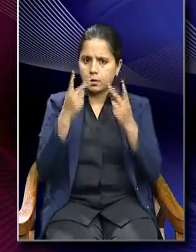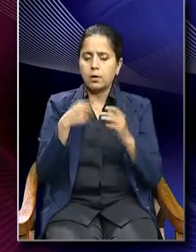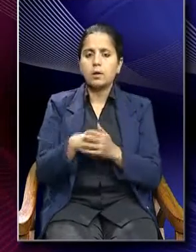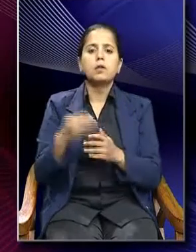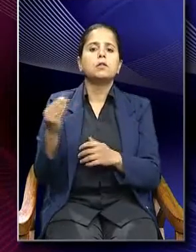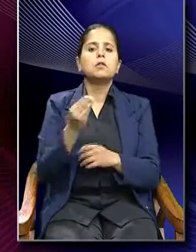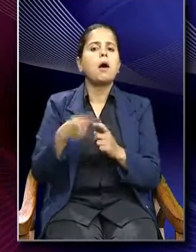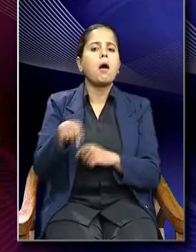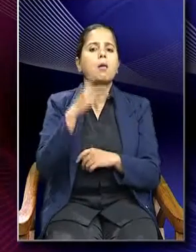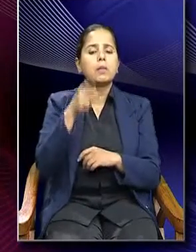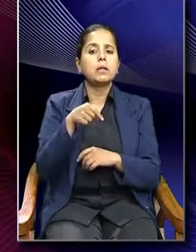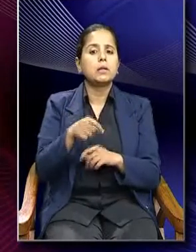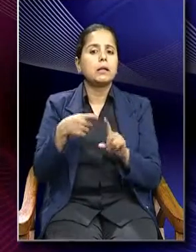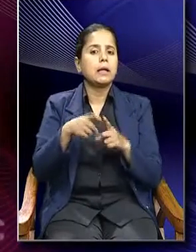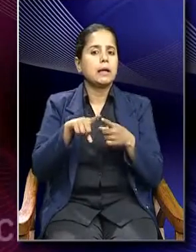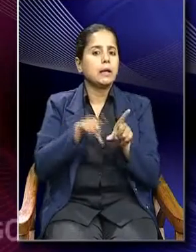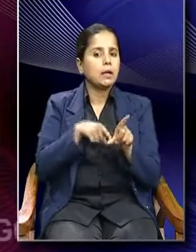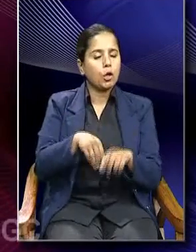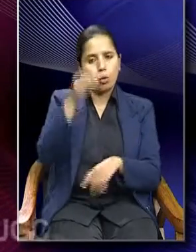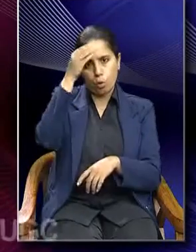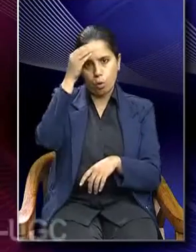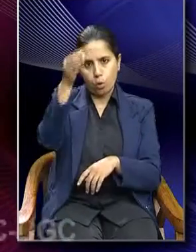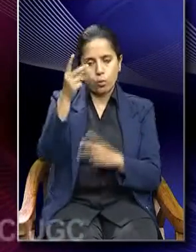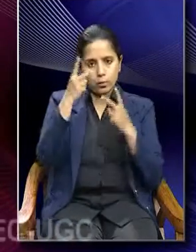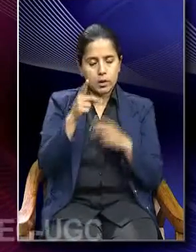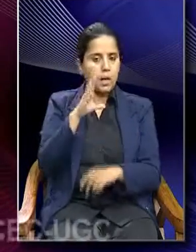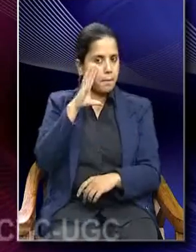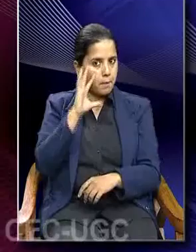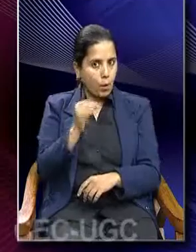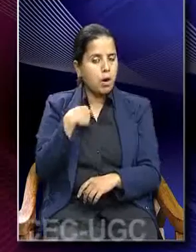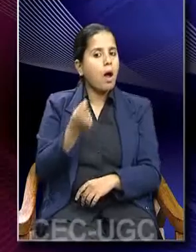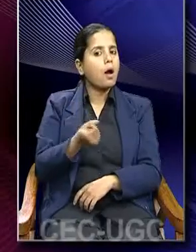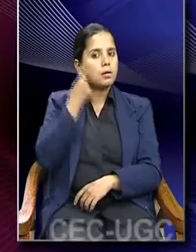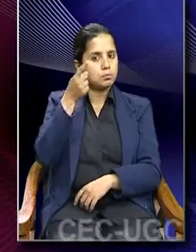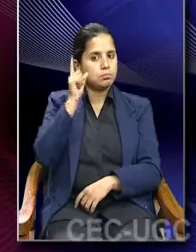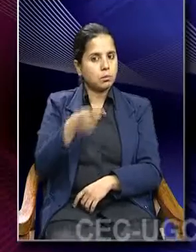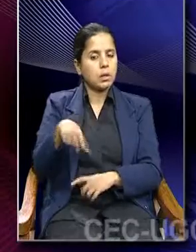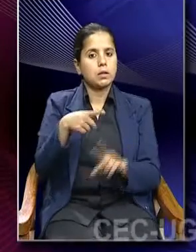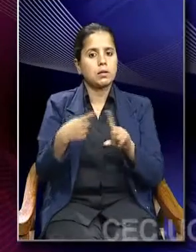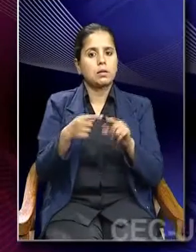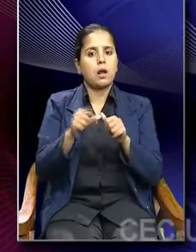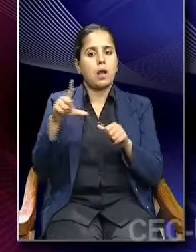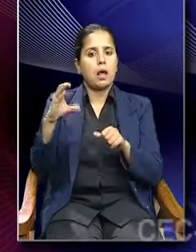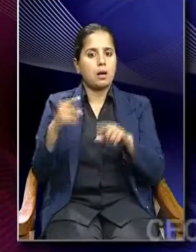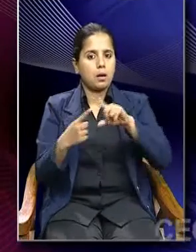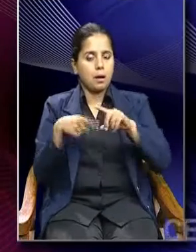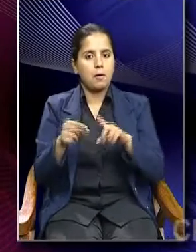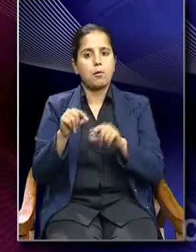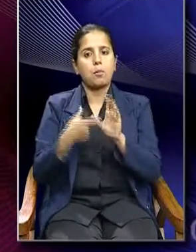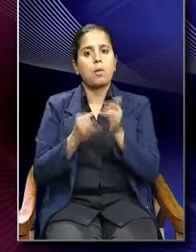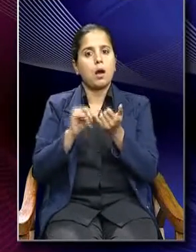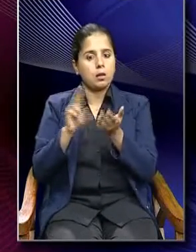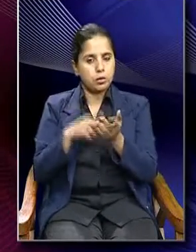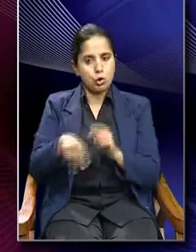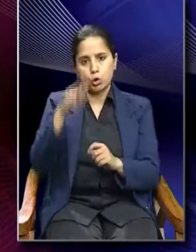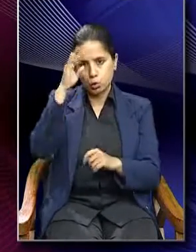the key concepts that are important to understand Talcott Parsons sociology. First